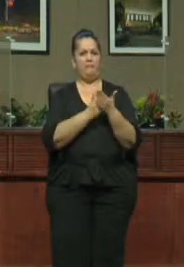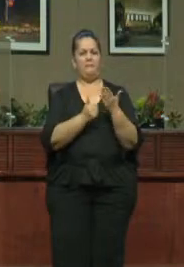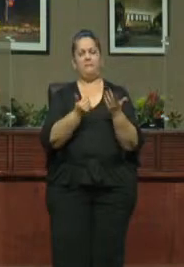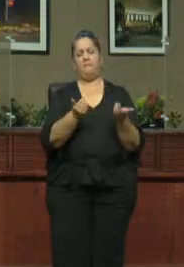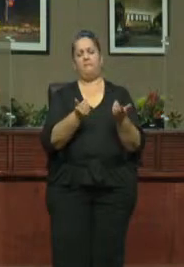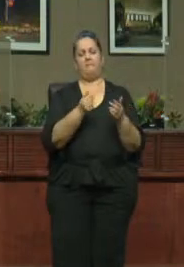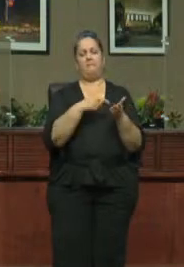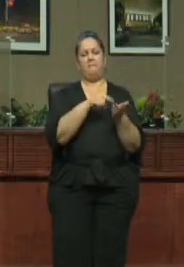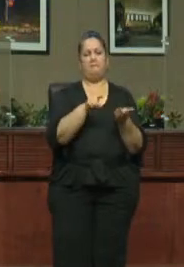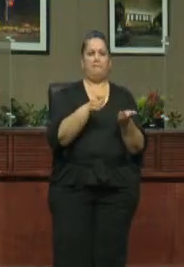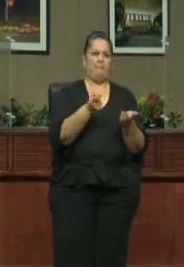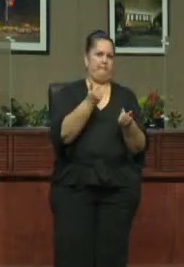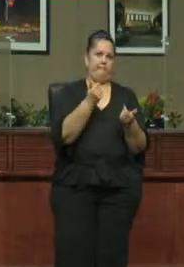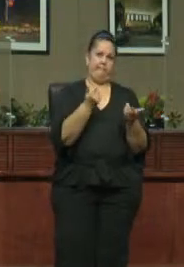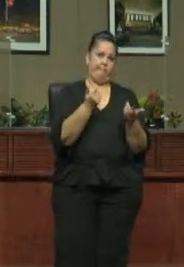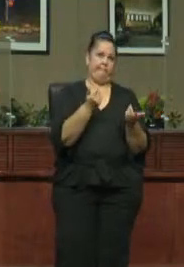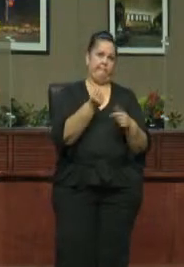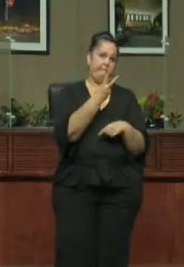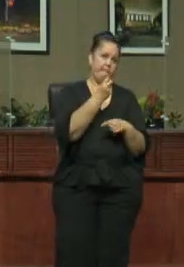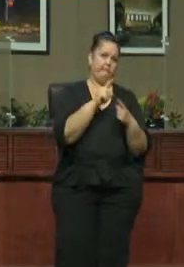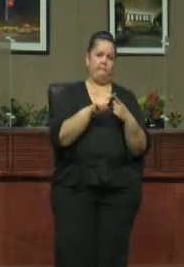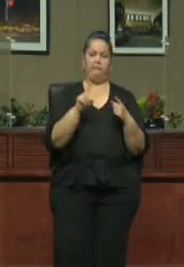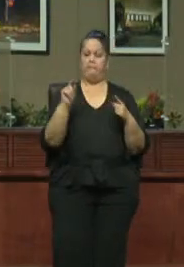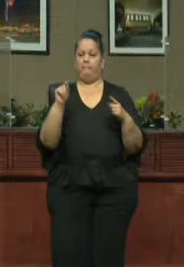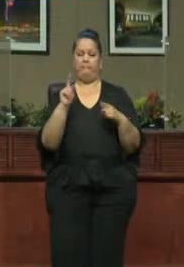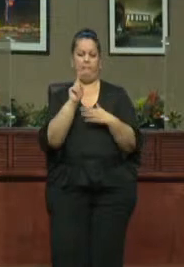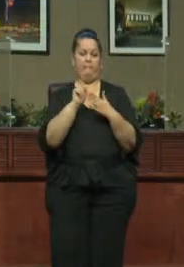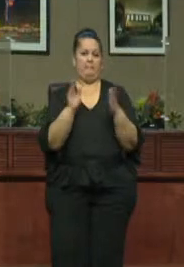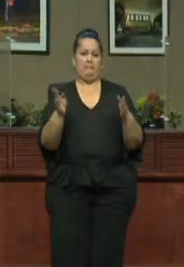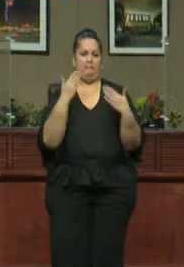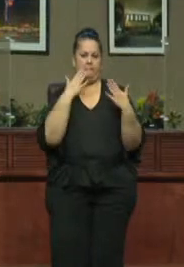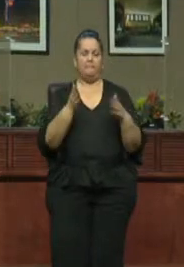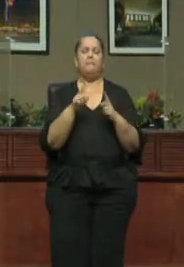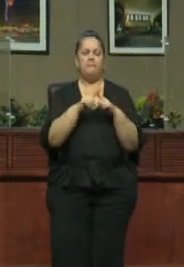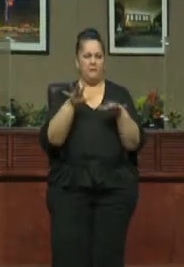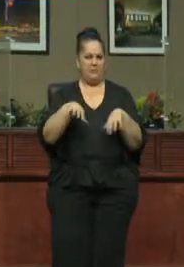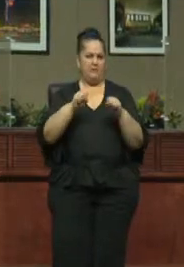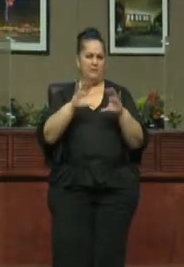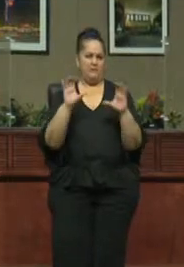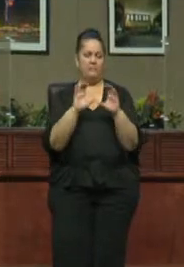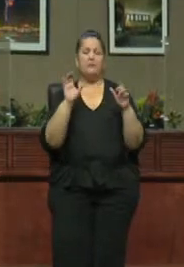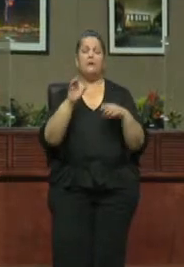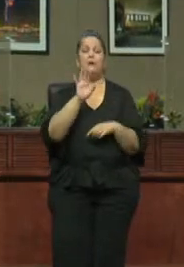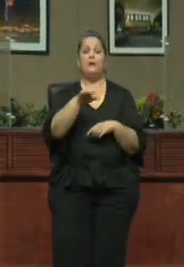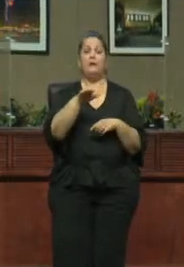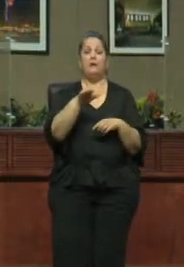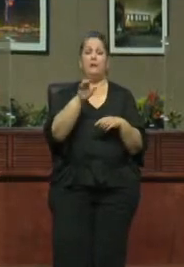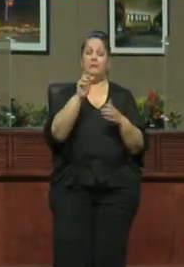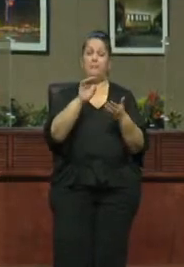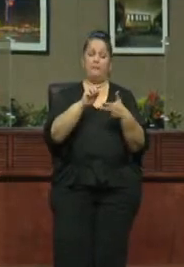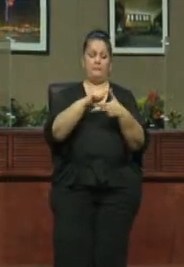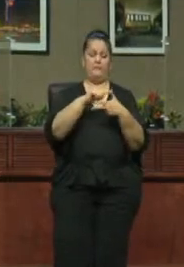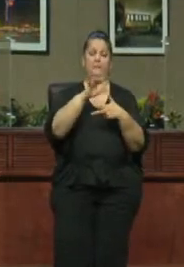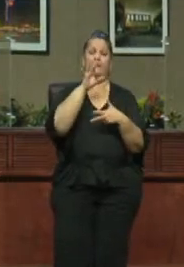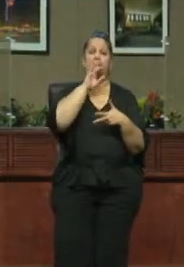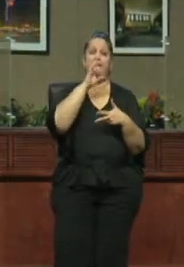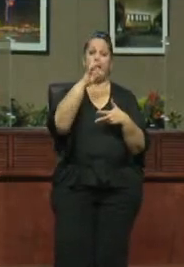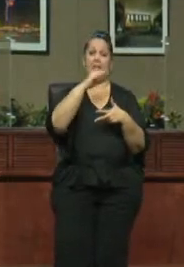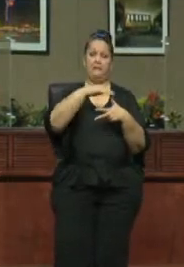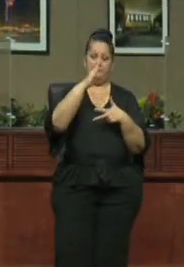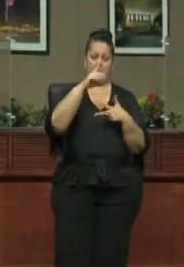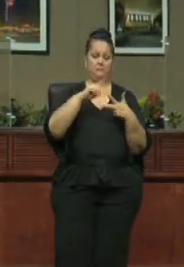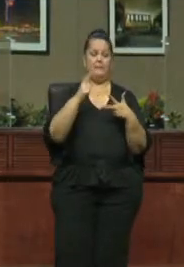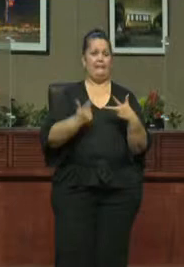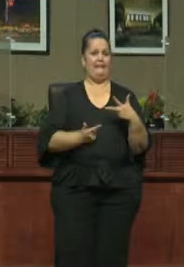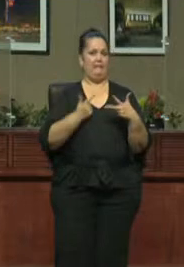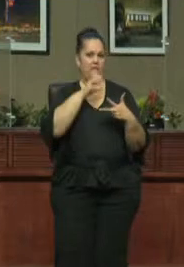to $20 an hour. So in order to qualify, you must be at least 18 years old, a resident